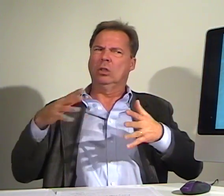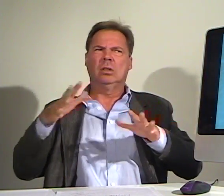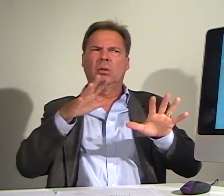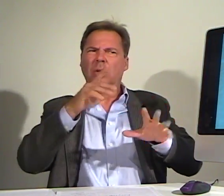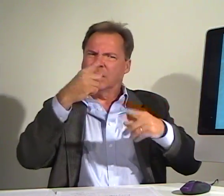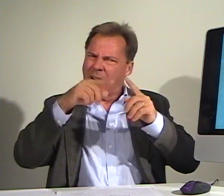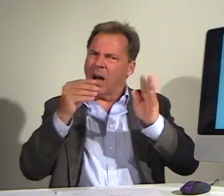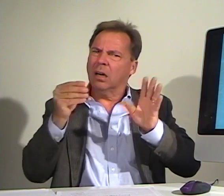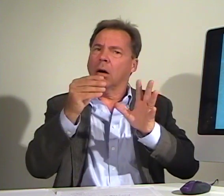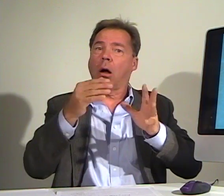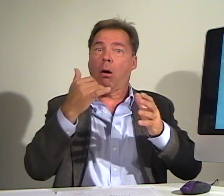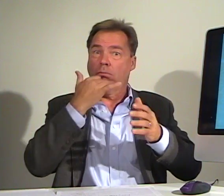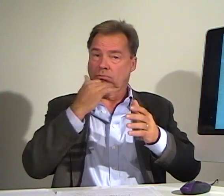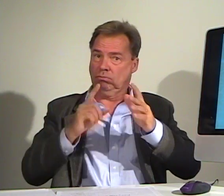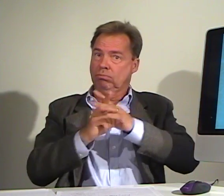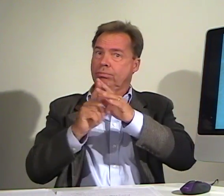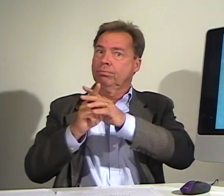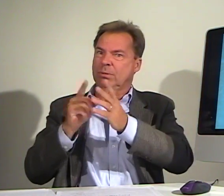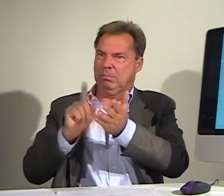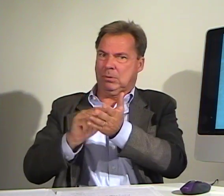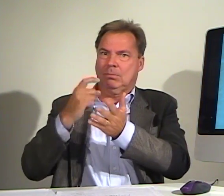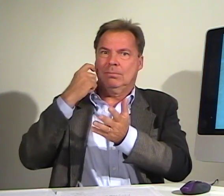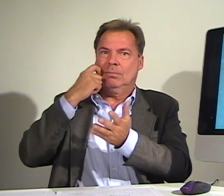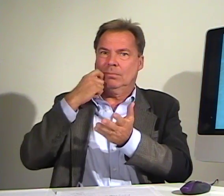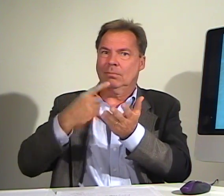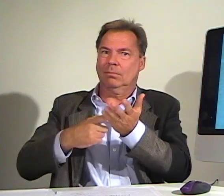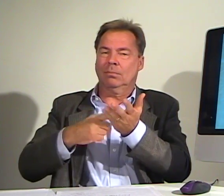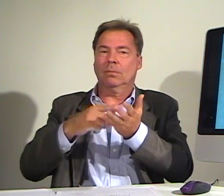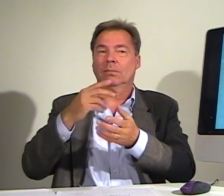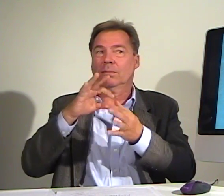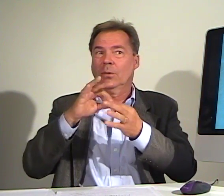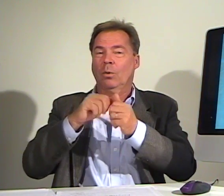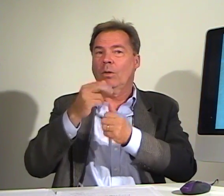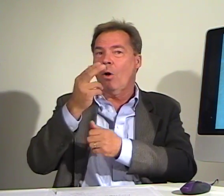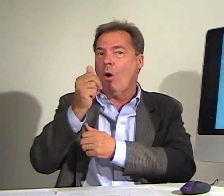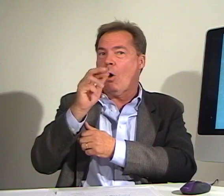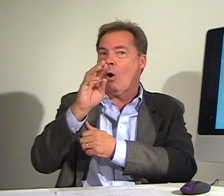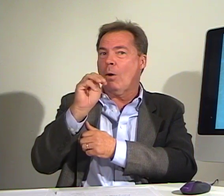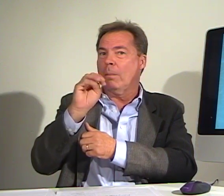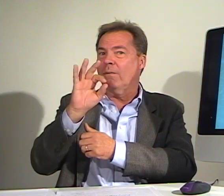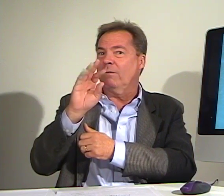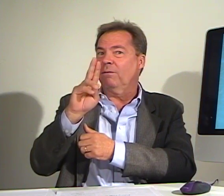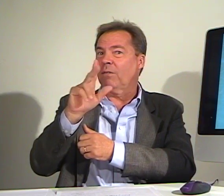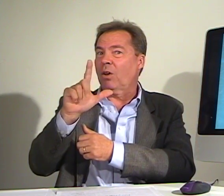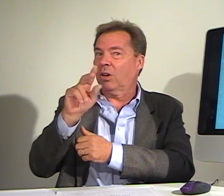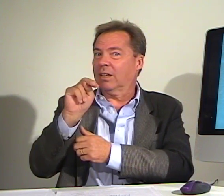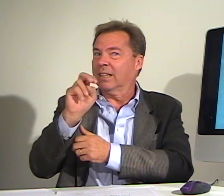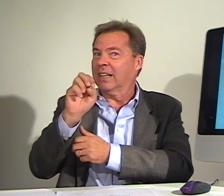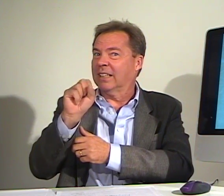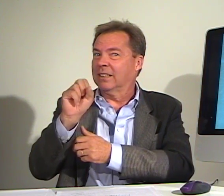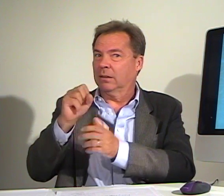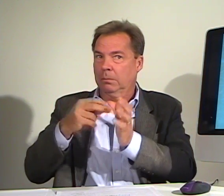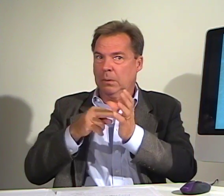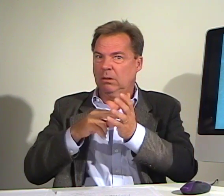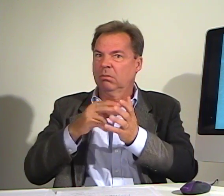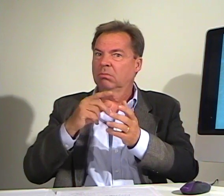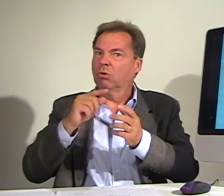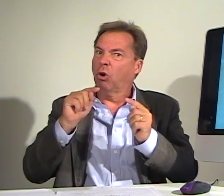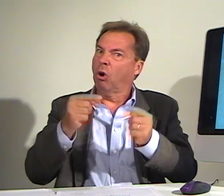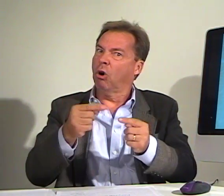the cochlear implant will take over and students will no longer need American Sign Language. But recent studies showed that